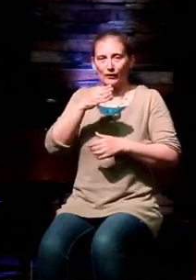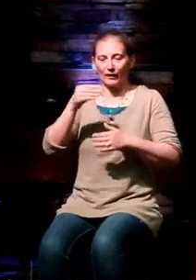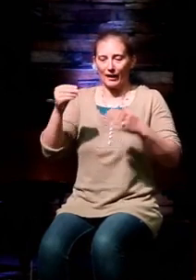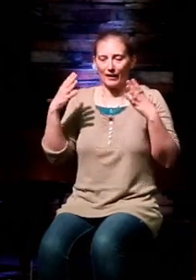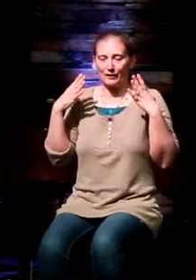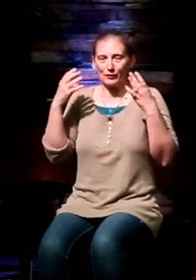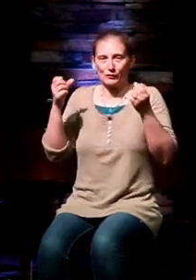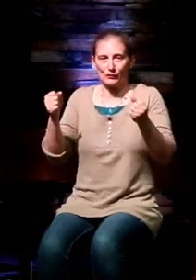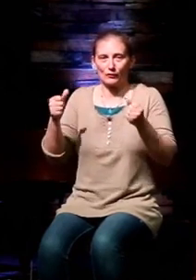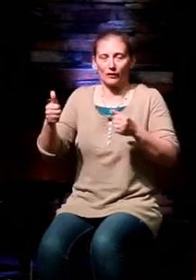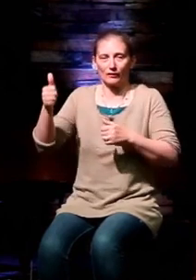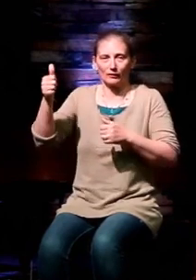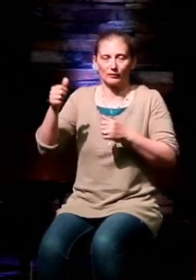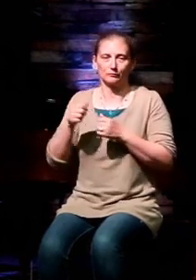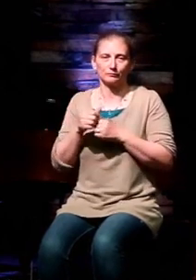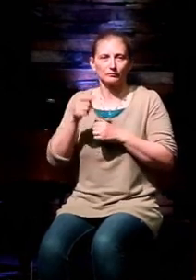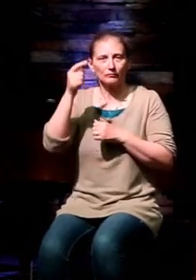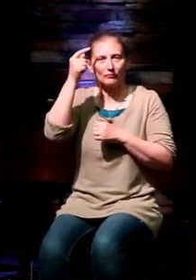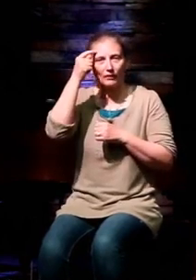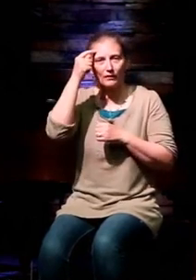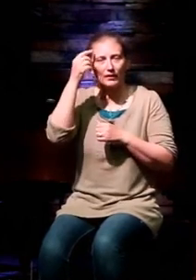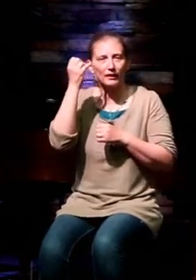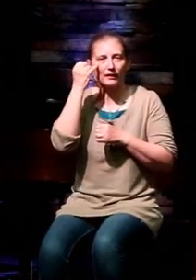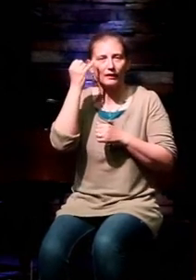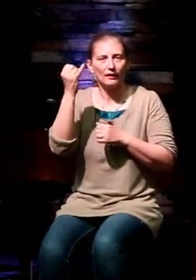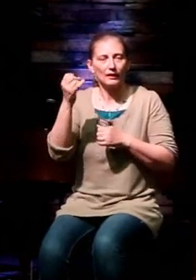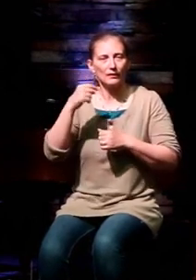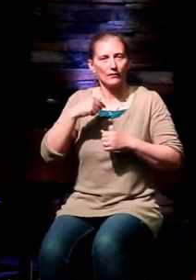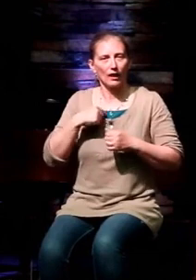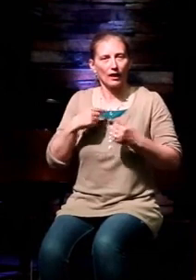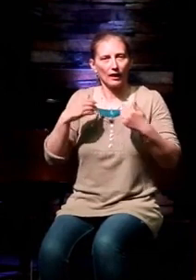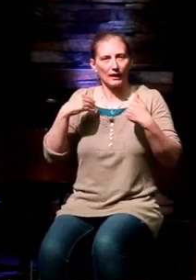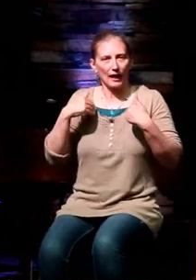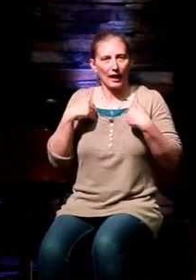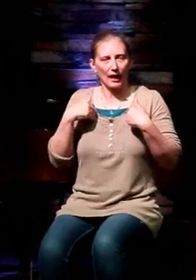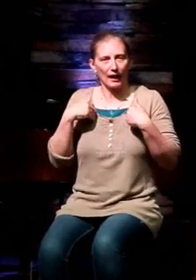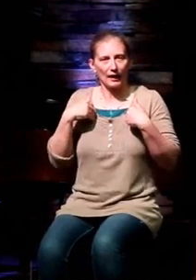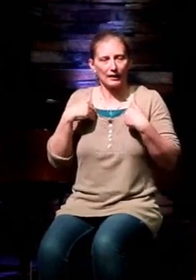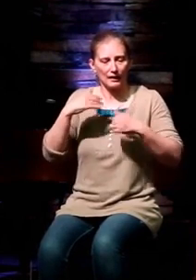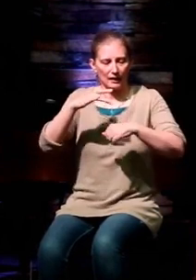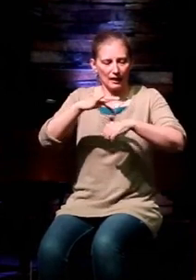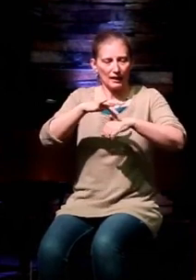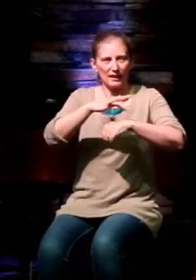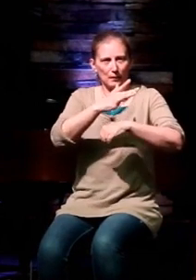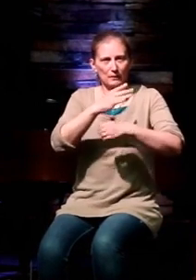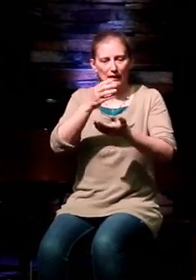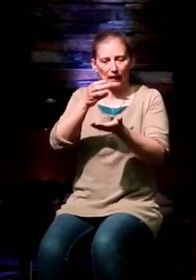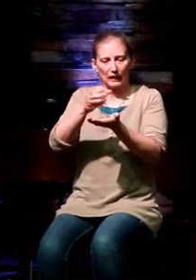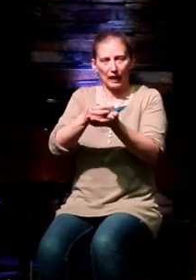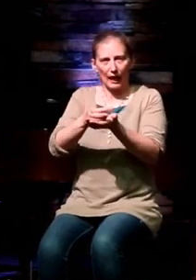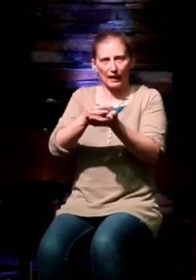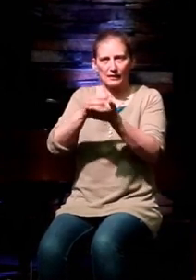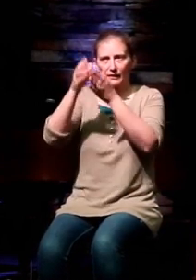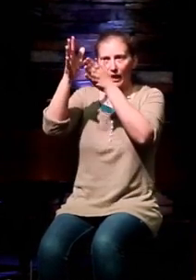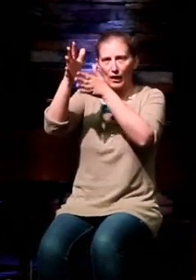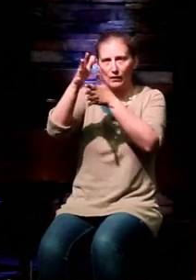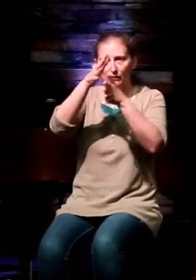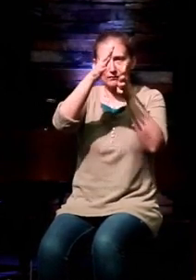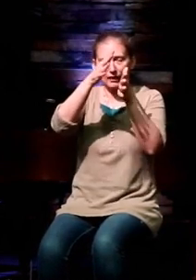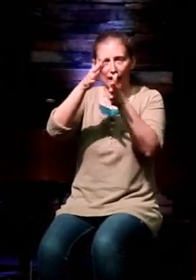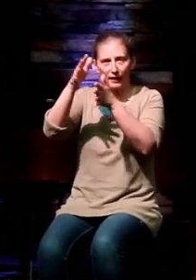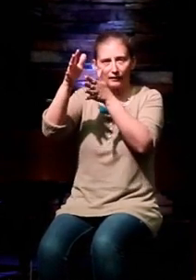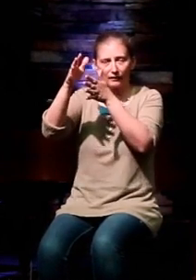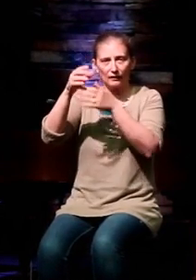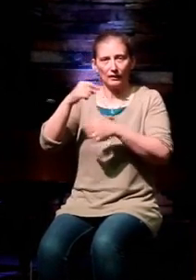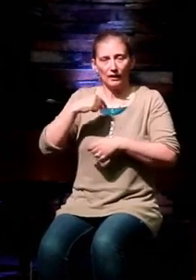like if I had an empty glass up here and it was full of air. How do I get the air out of it? The only way to get the air out of that